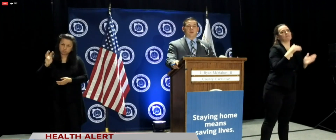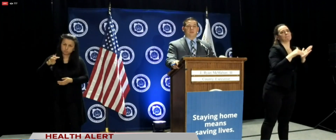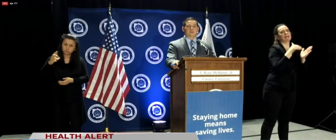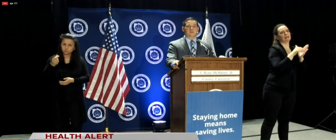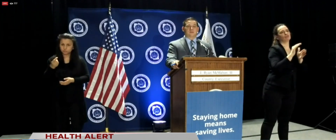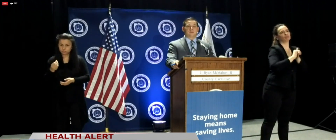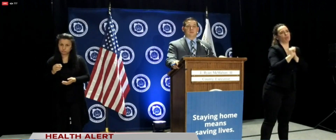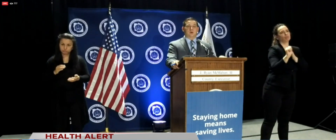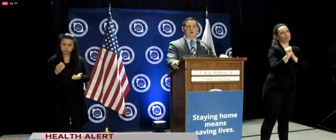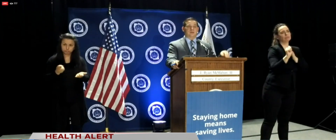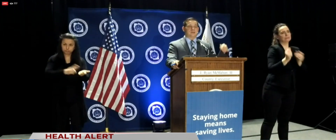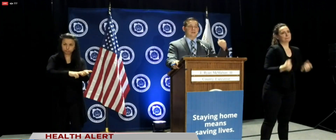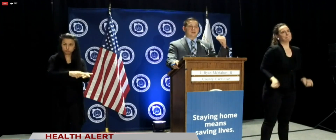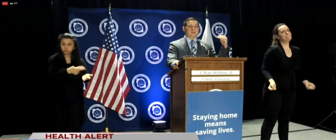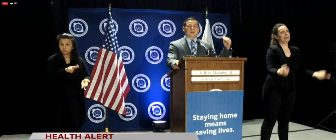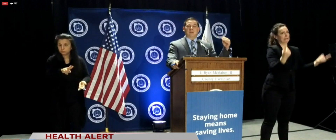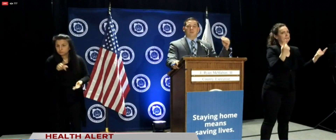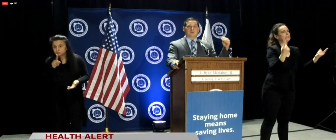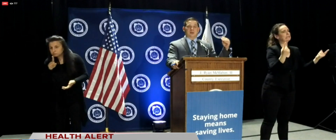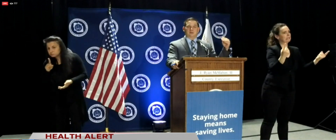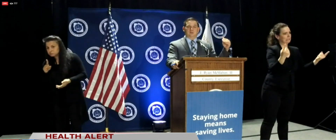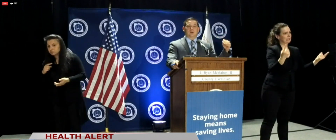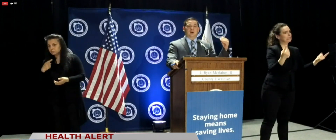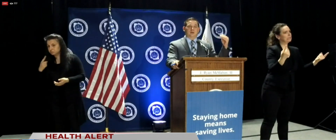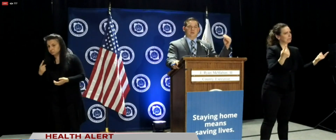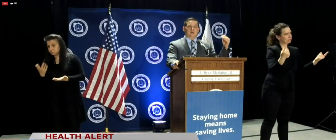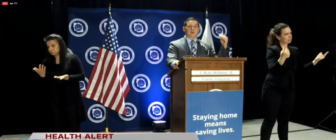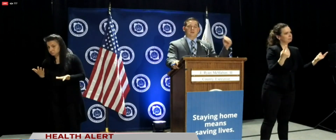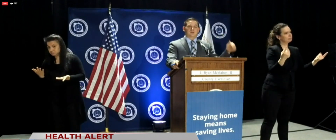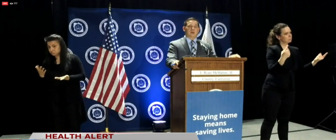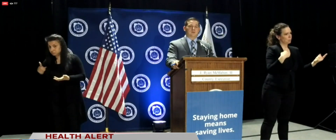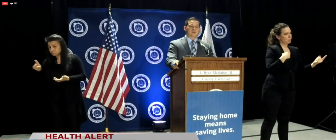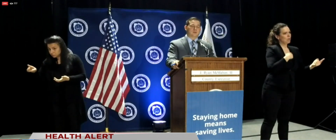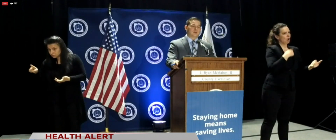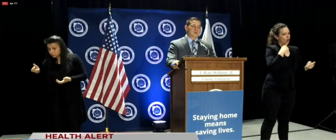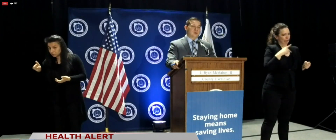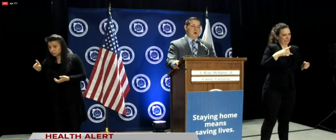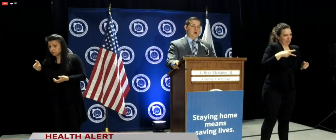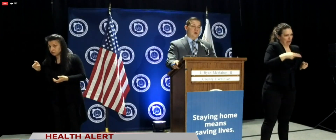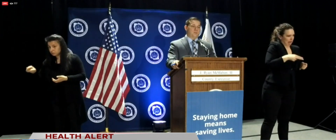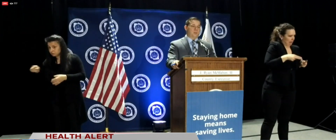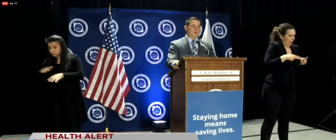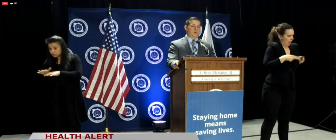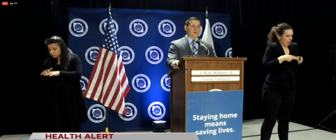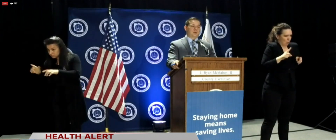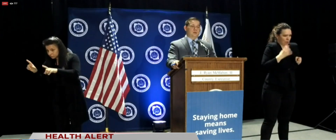telling departments you are now taking an 8% cut in all these accounts.